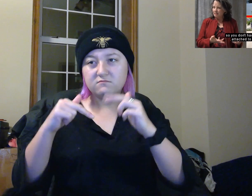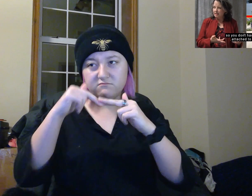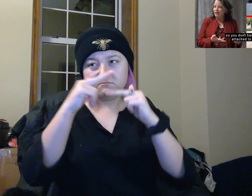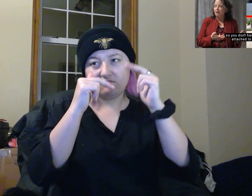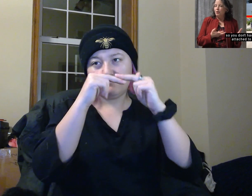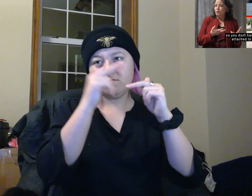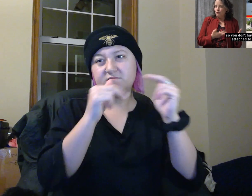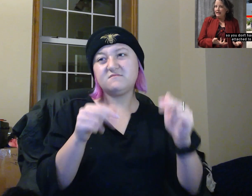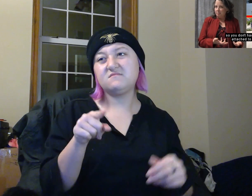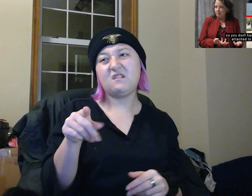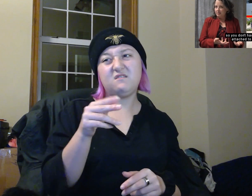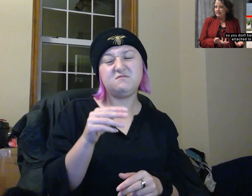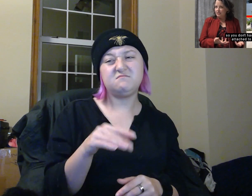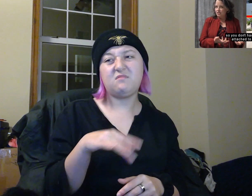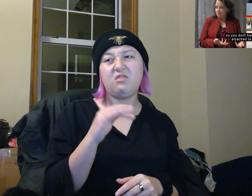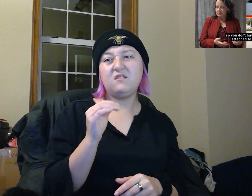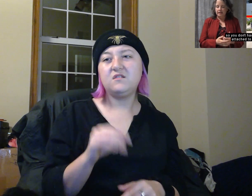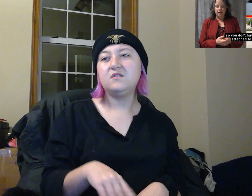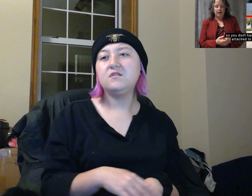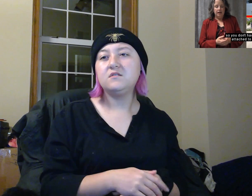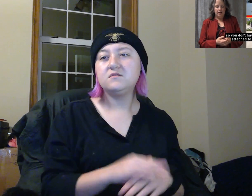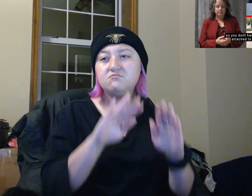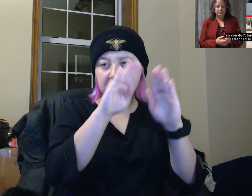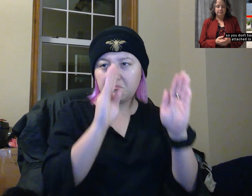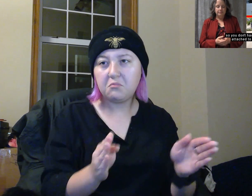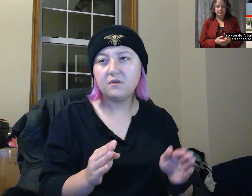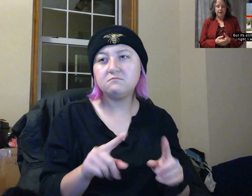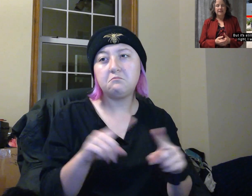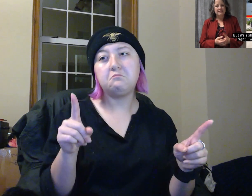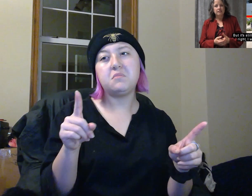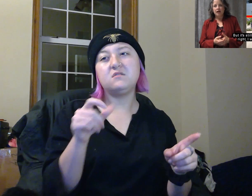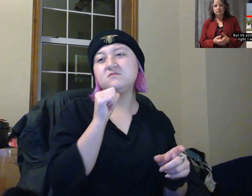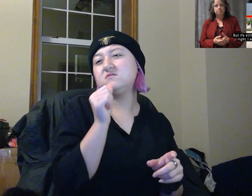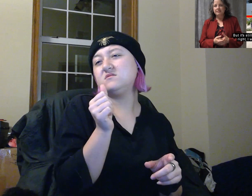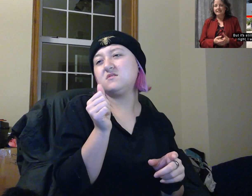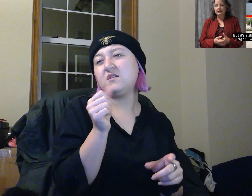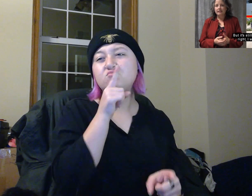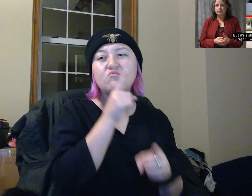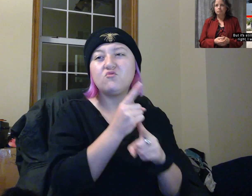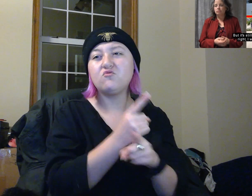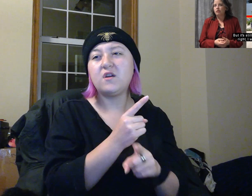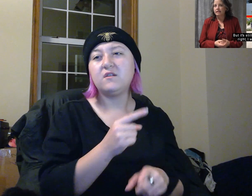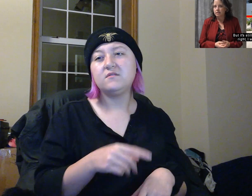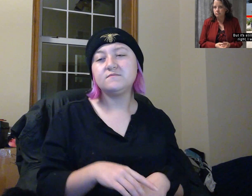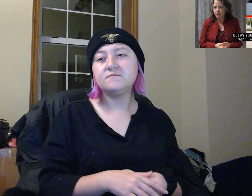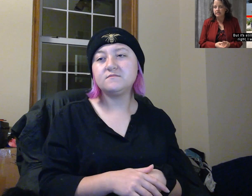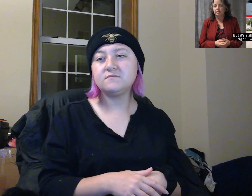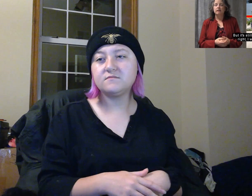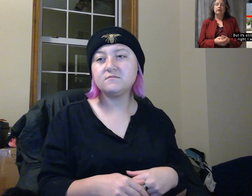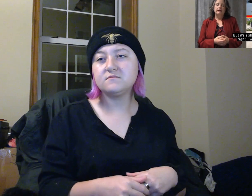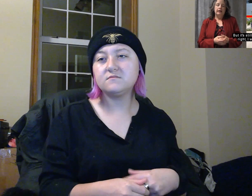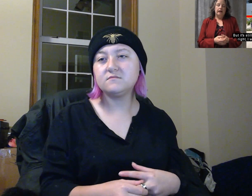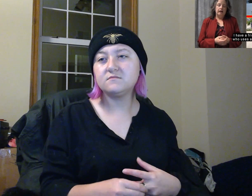the ugly ramp attached to the building, but it's still not exactly right, I would